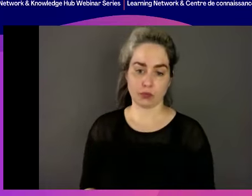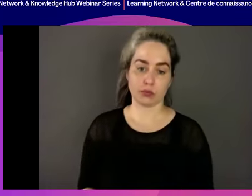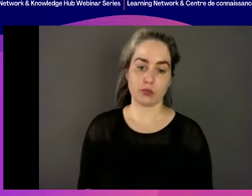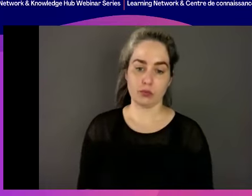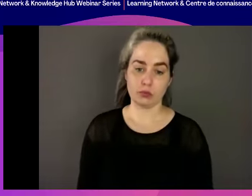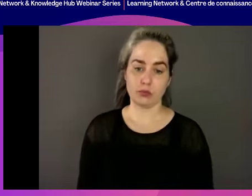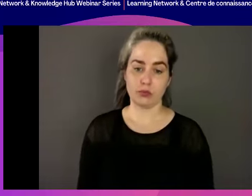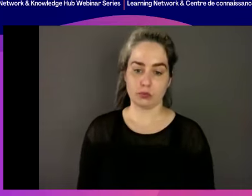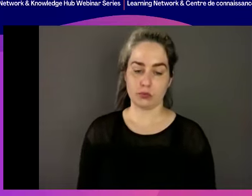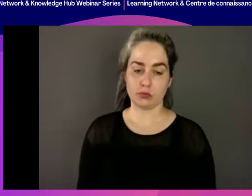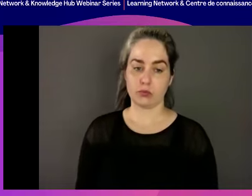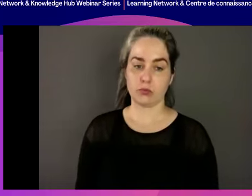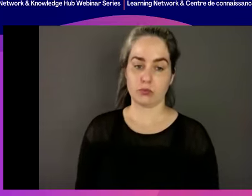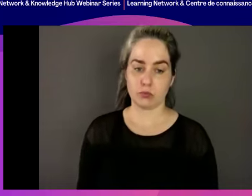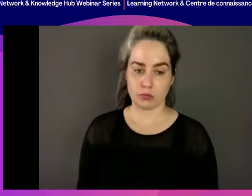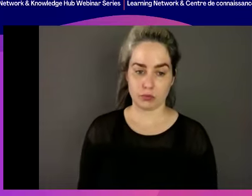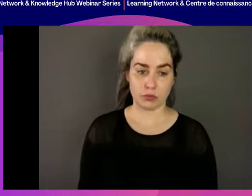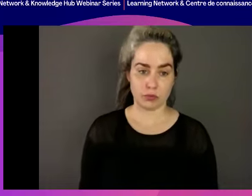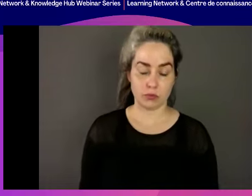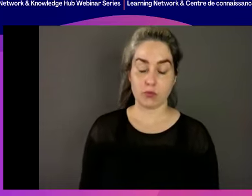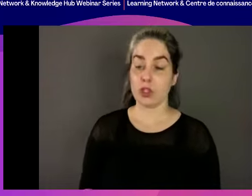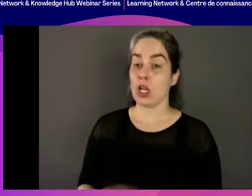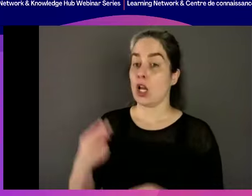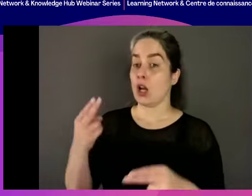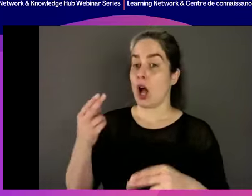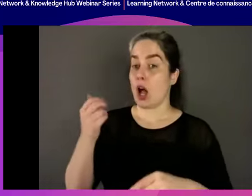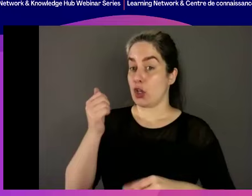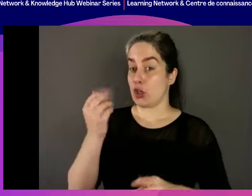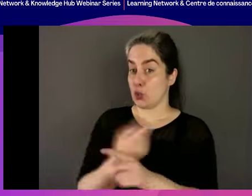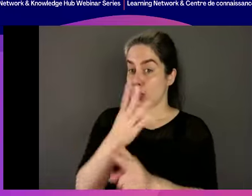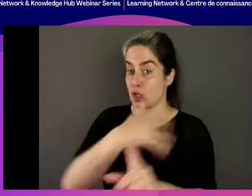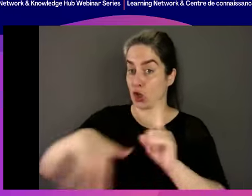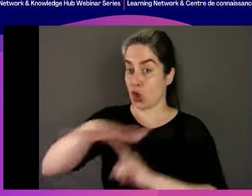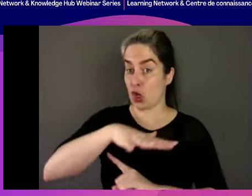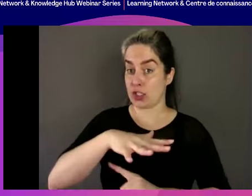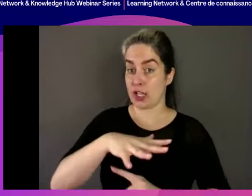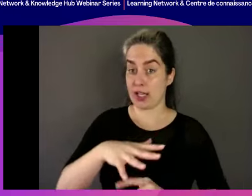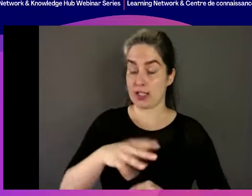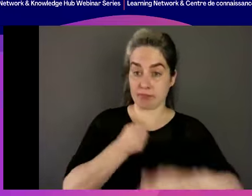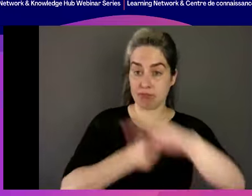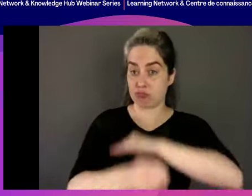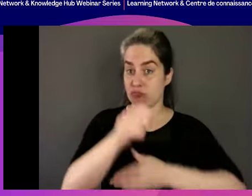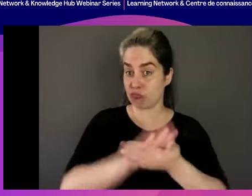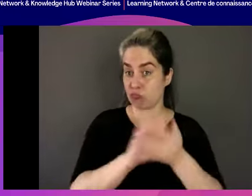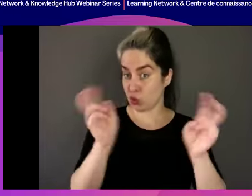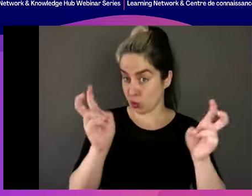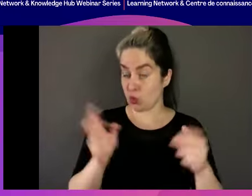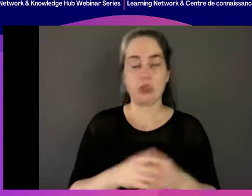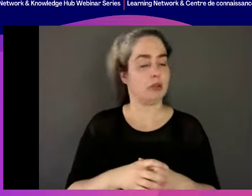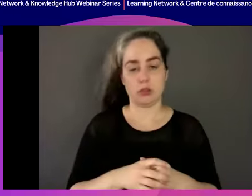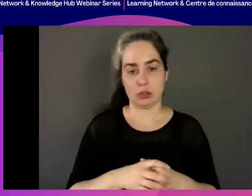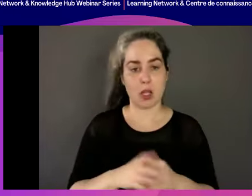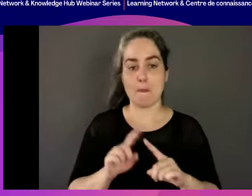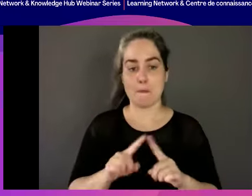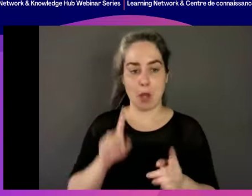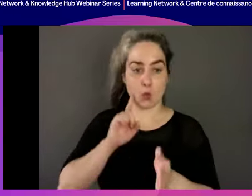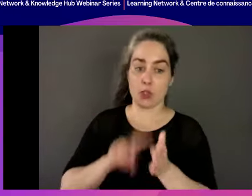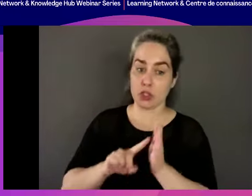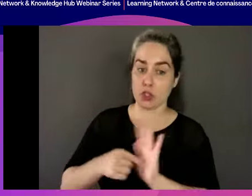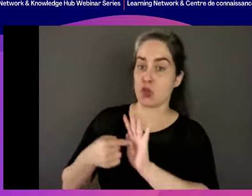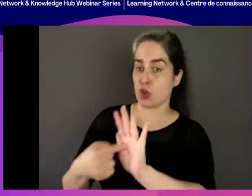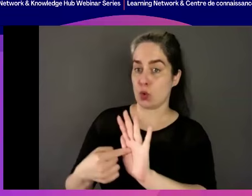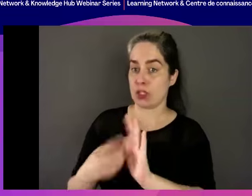Research, we haven't looked at this in the context of residential schools, but research has shown that within Jewish